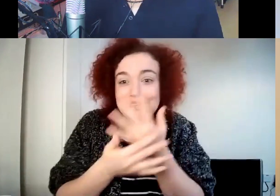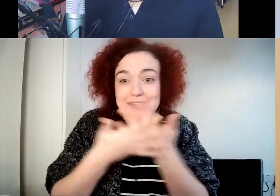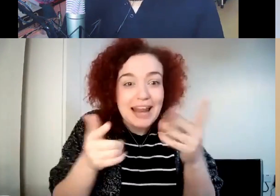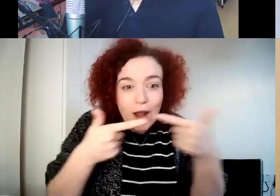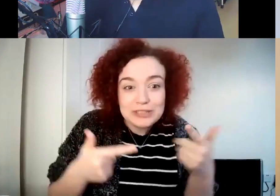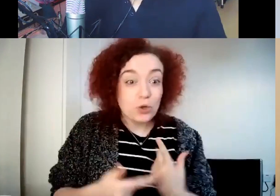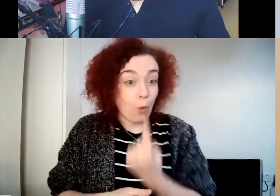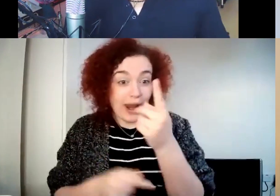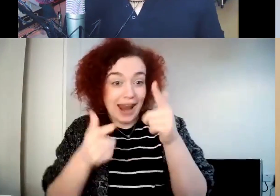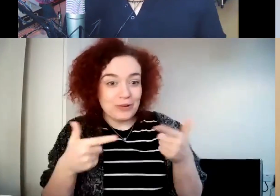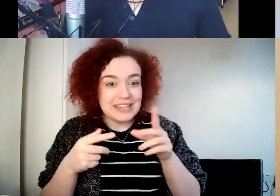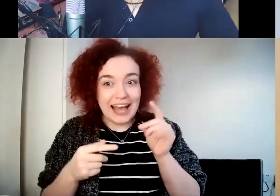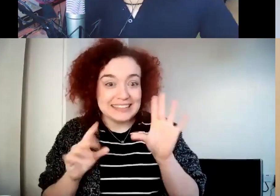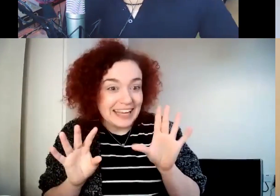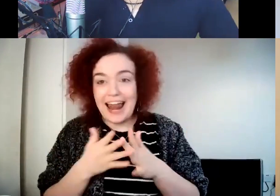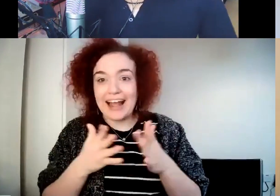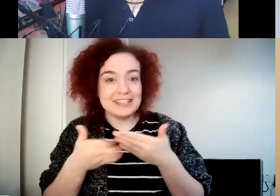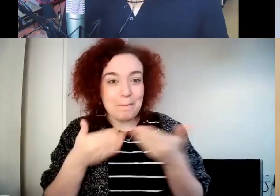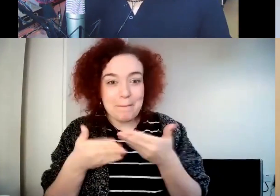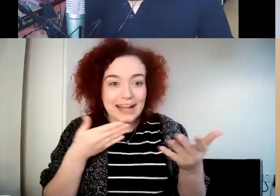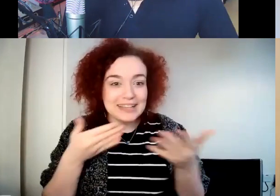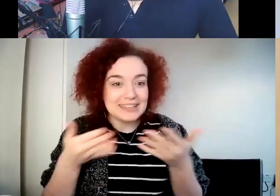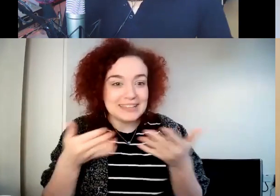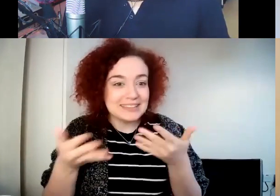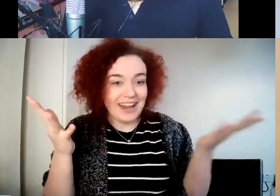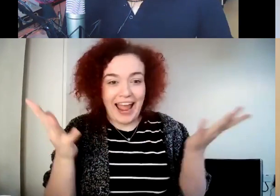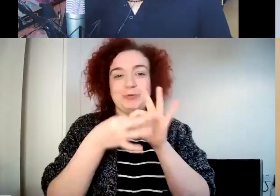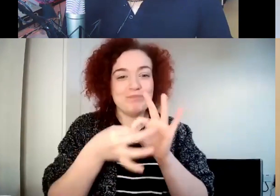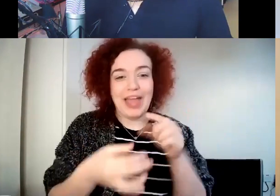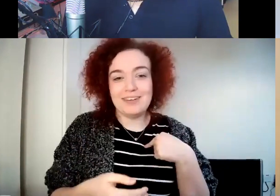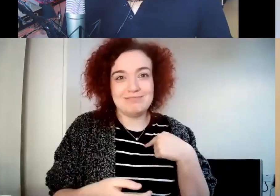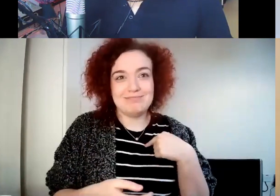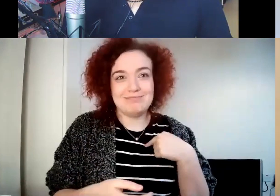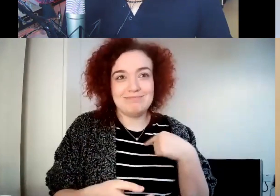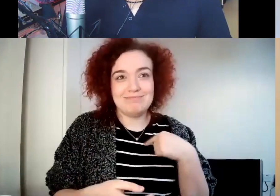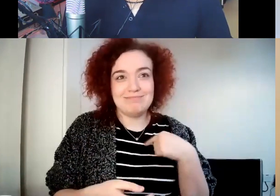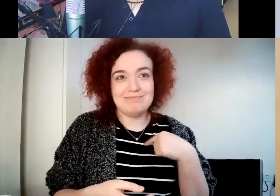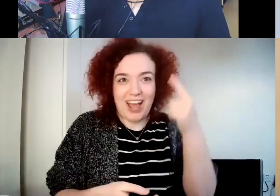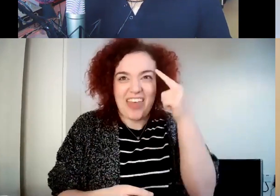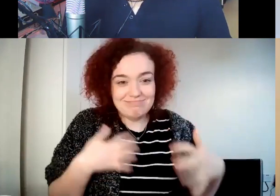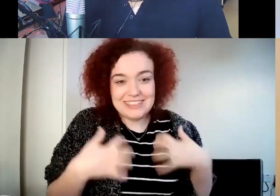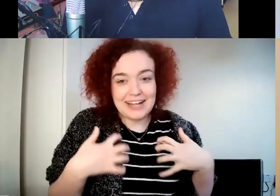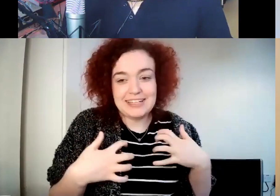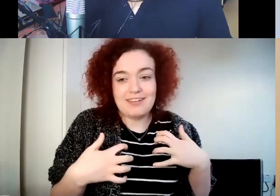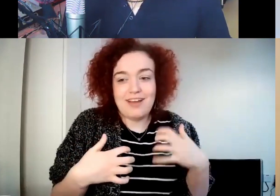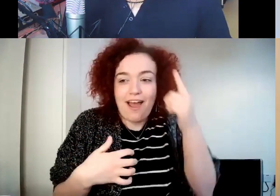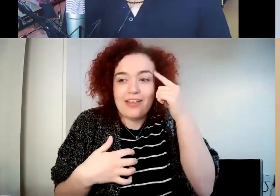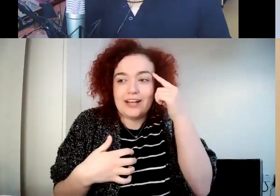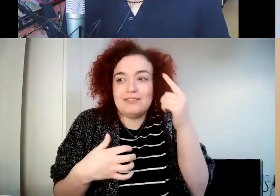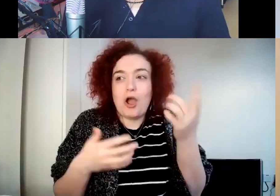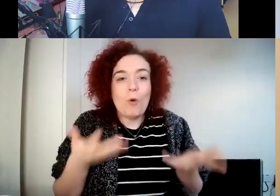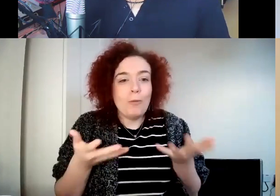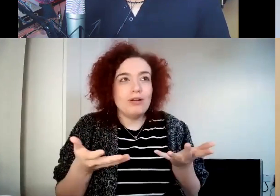to, you know, any language speaker. It doesn't matter what language, what culture, I want them to come and have a relationship